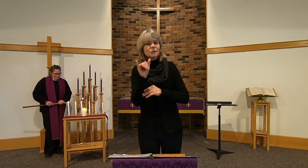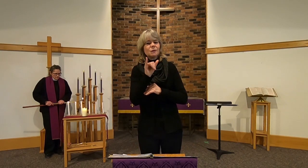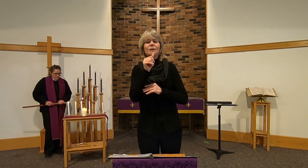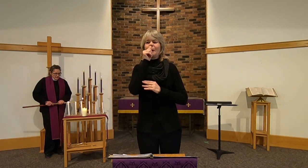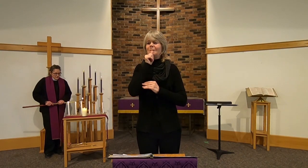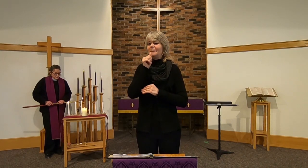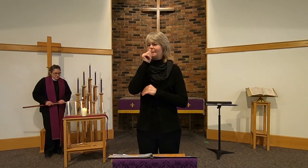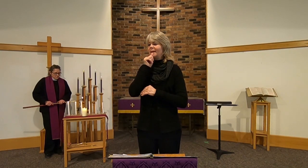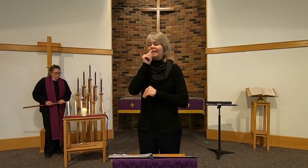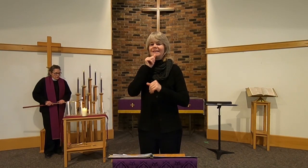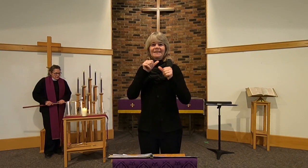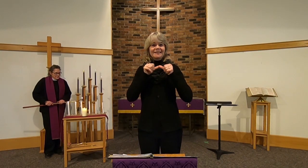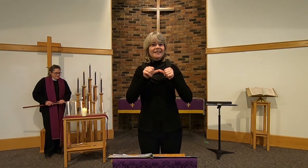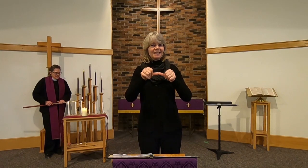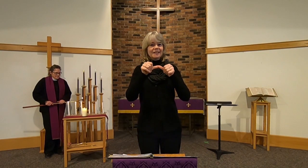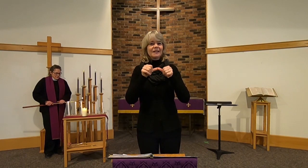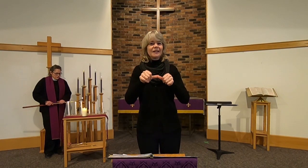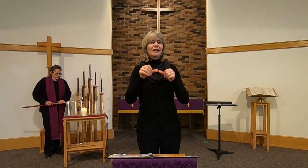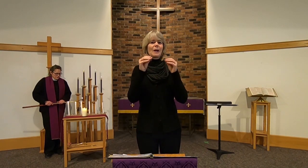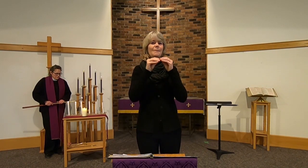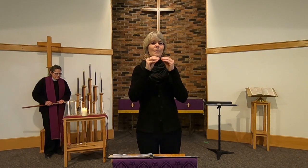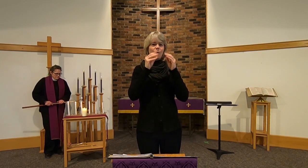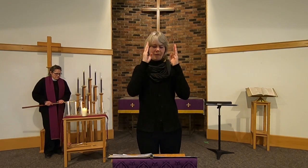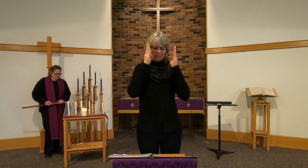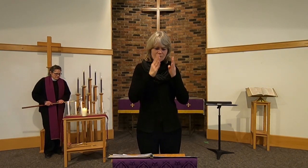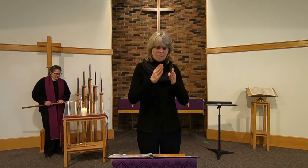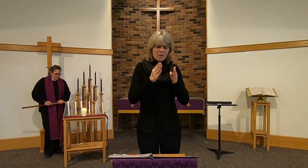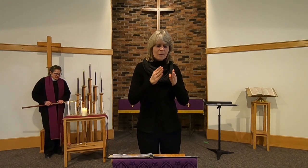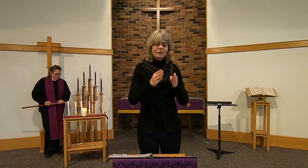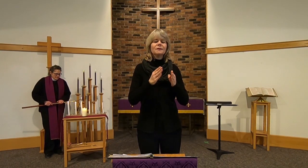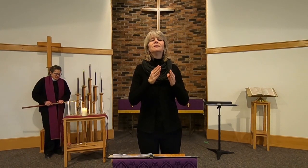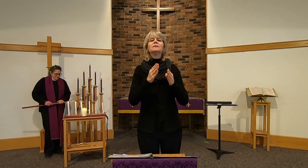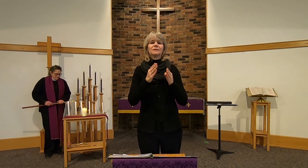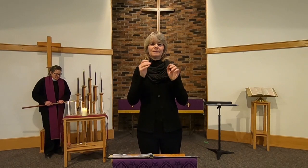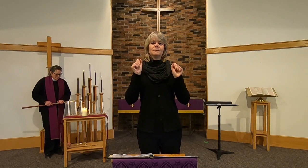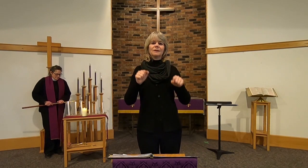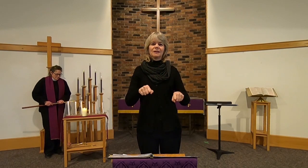We ask for extra focus and attention.